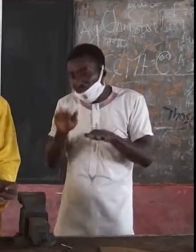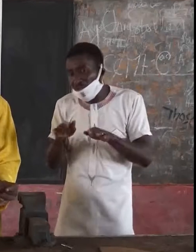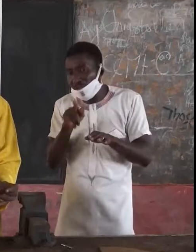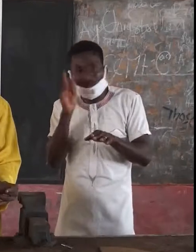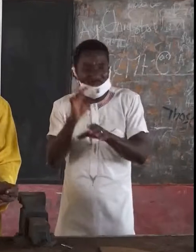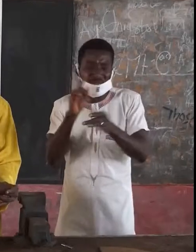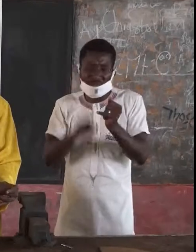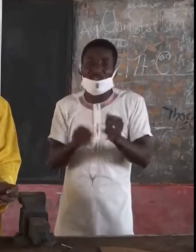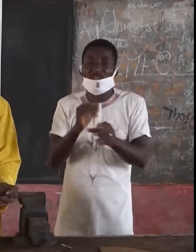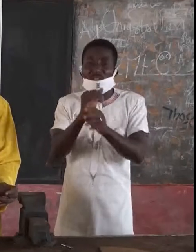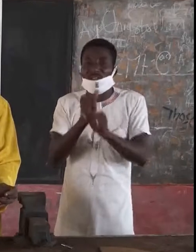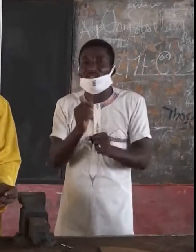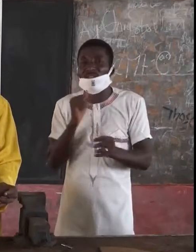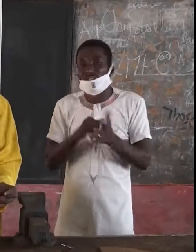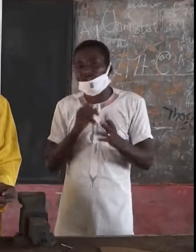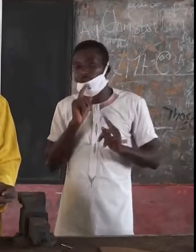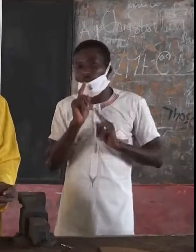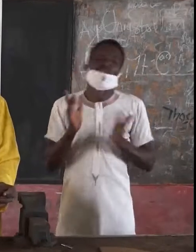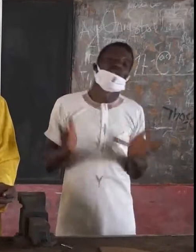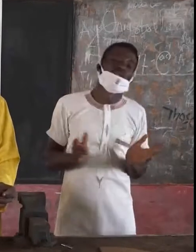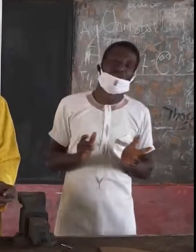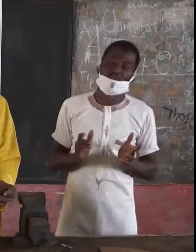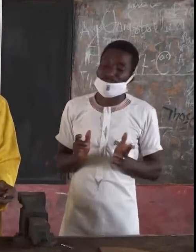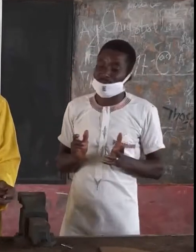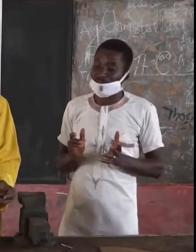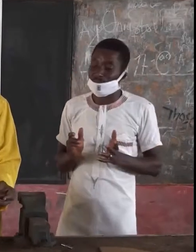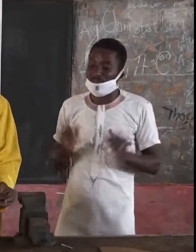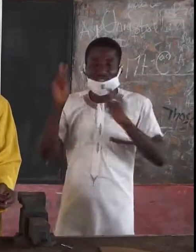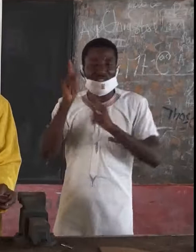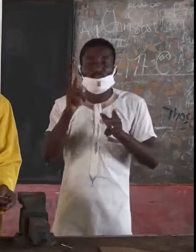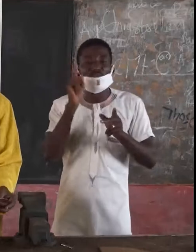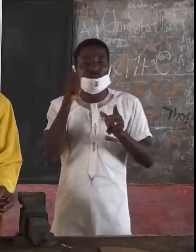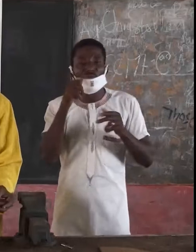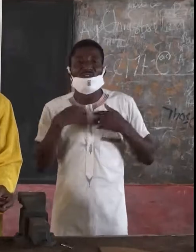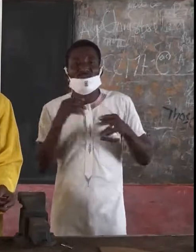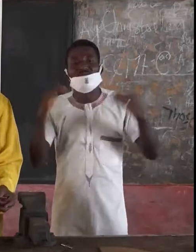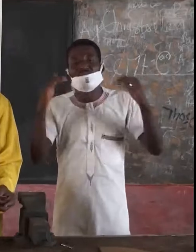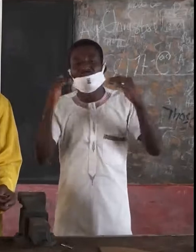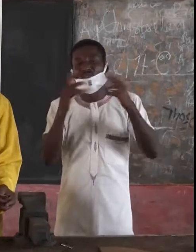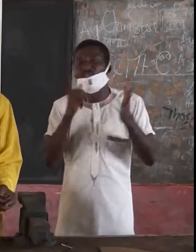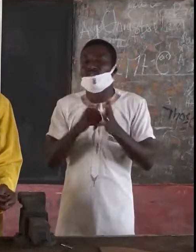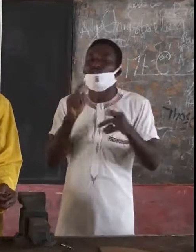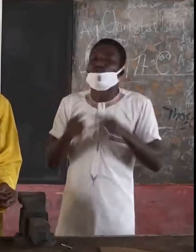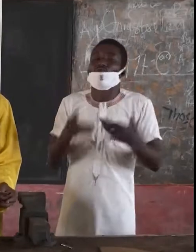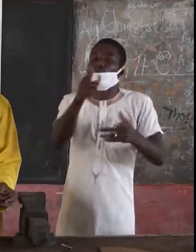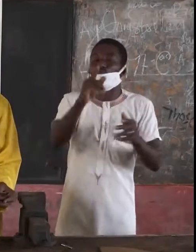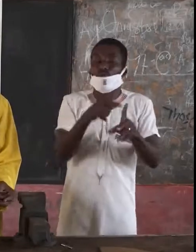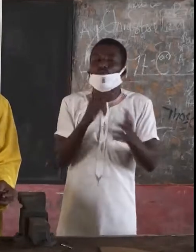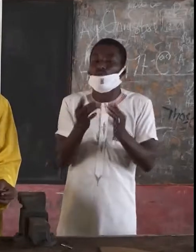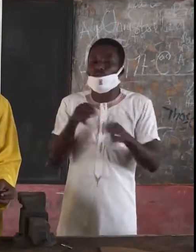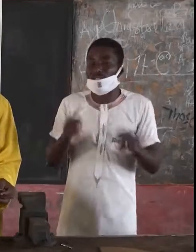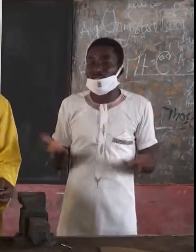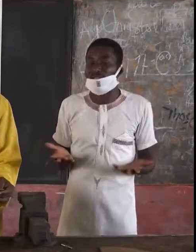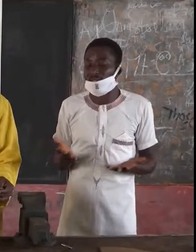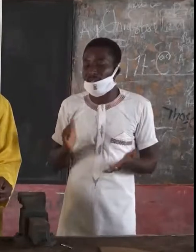will finally achieve the curve with the required radius, since you have already marked it to give you what you need.